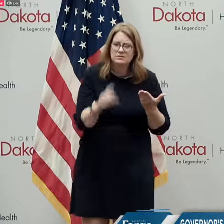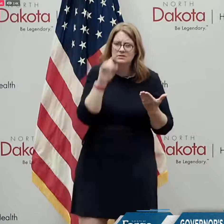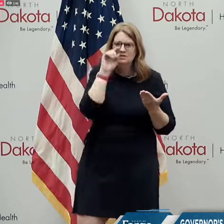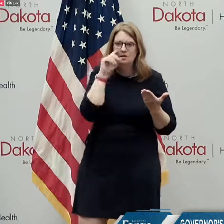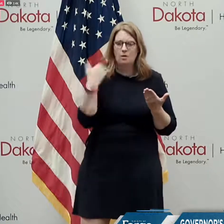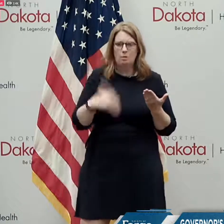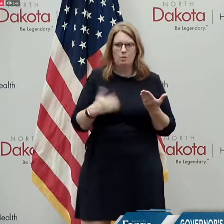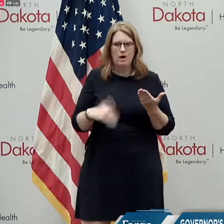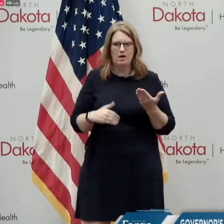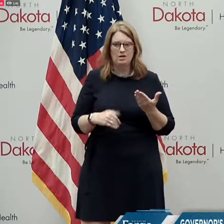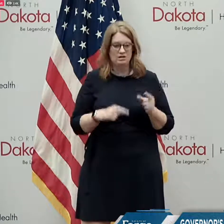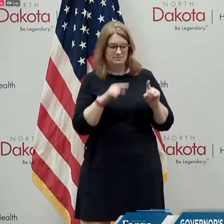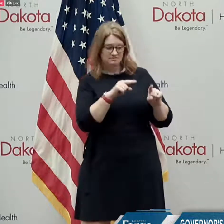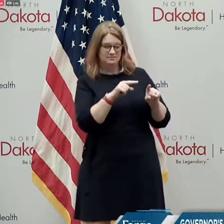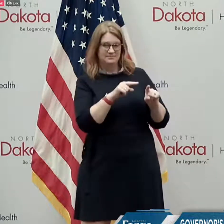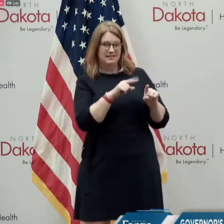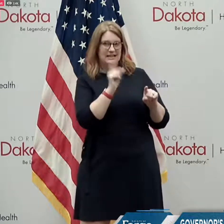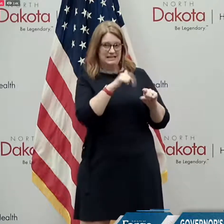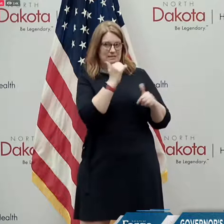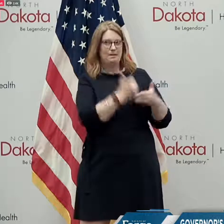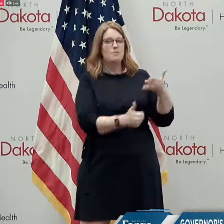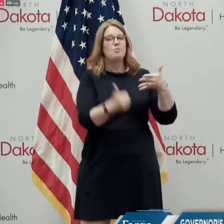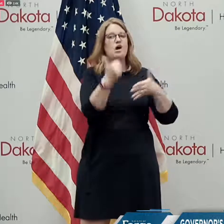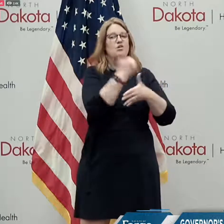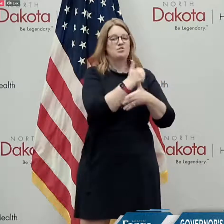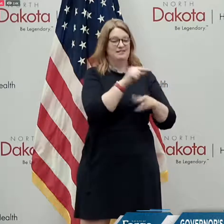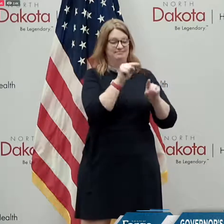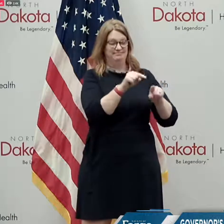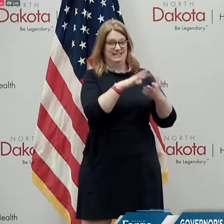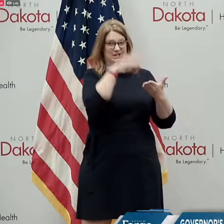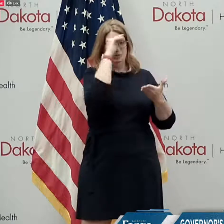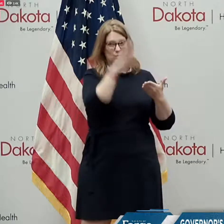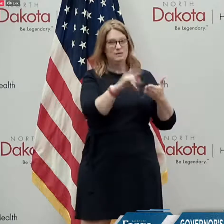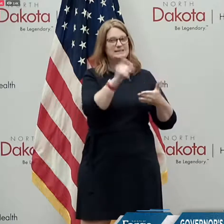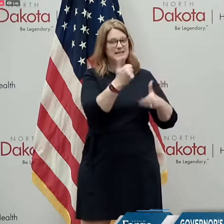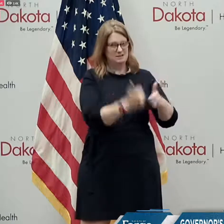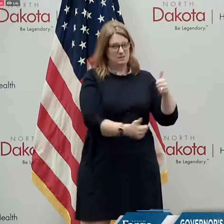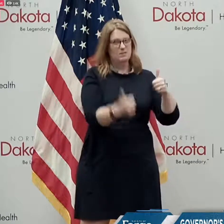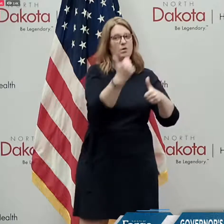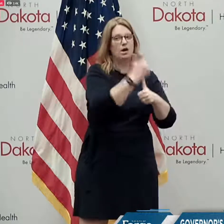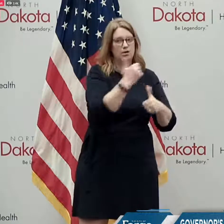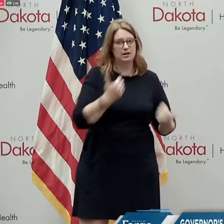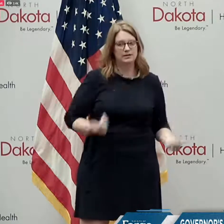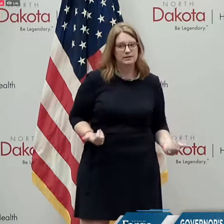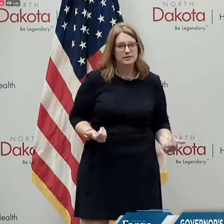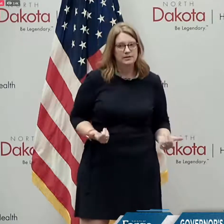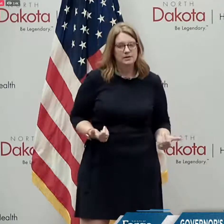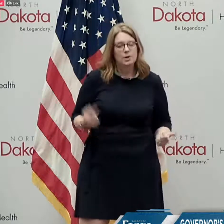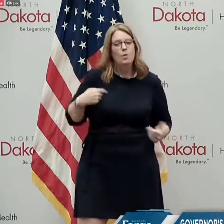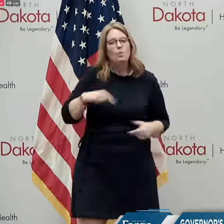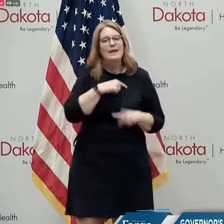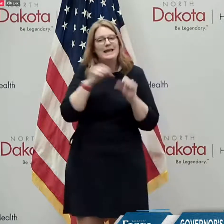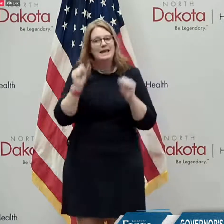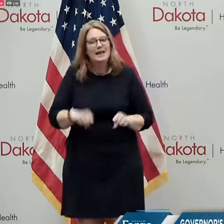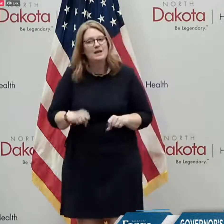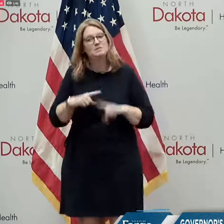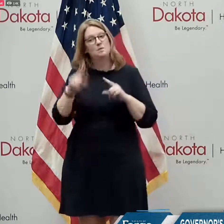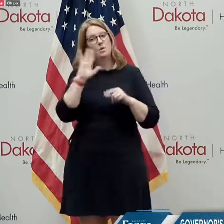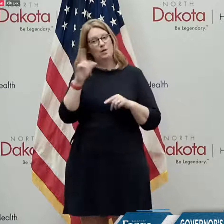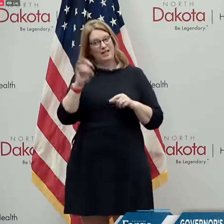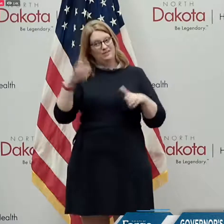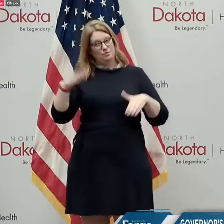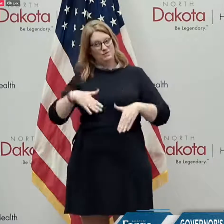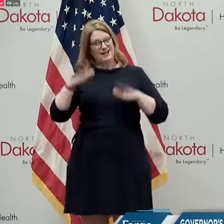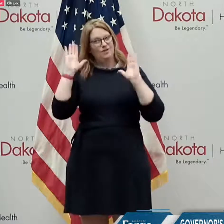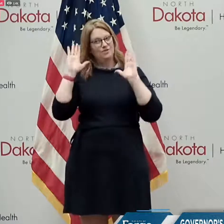of putting our students first. And so I know we can do this. It just means that we have to sacrifice a little bit like our